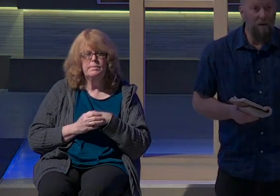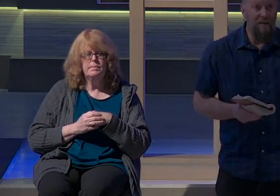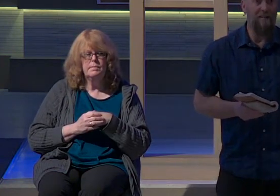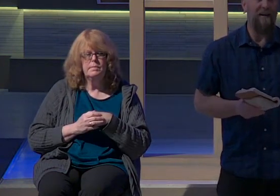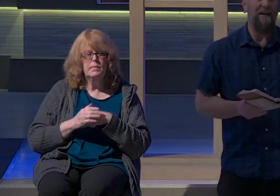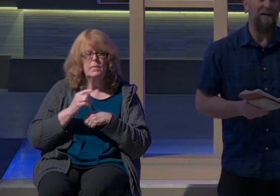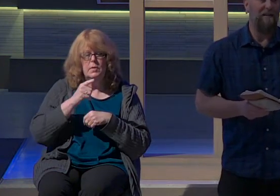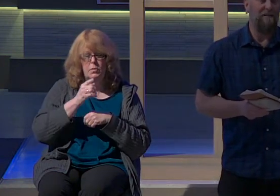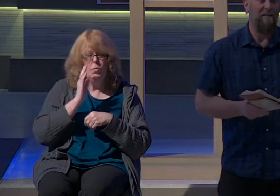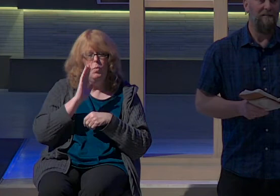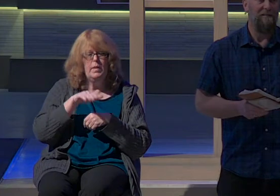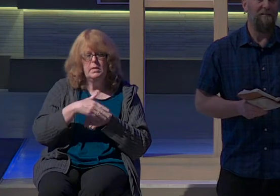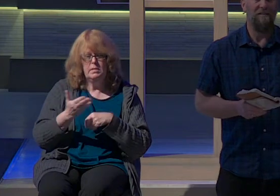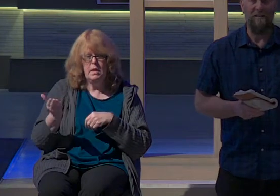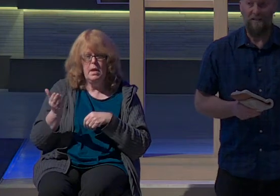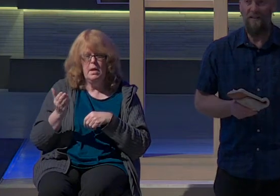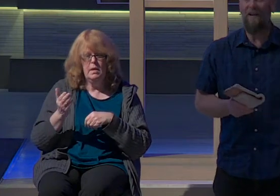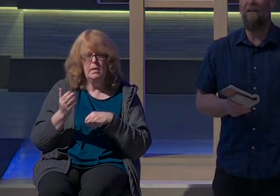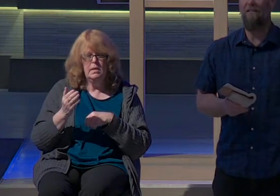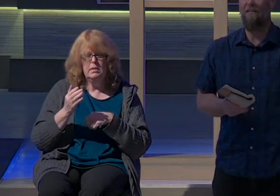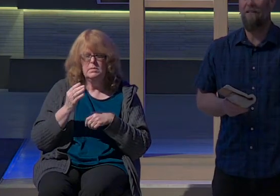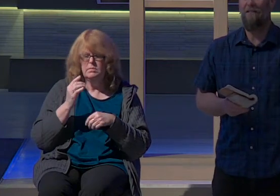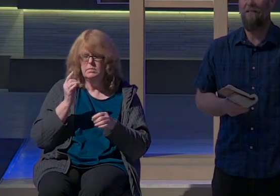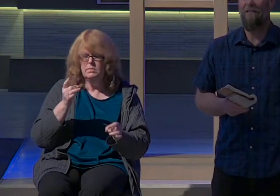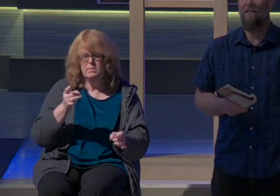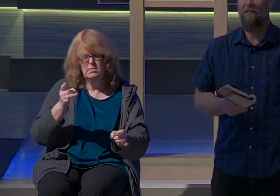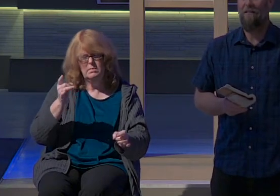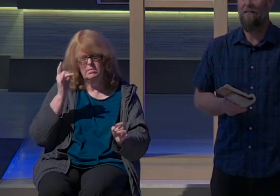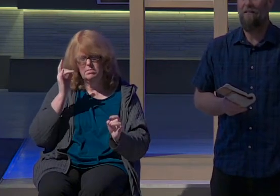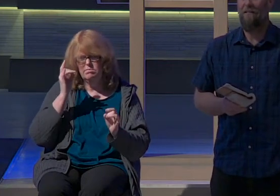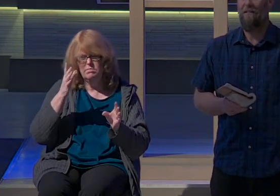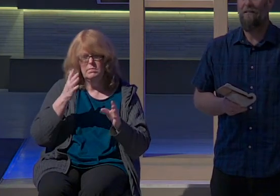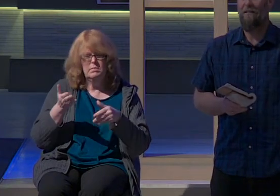You're going to die such a death